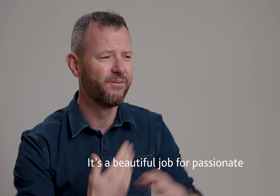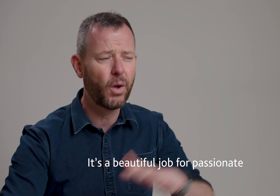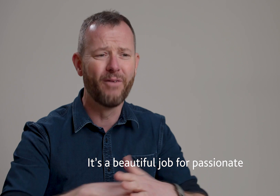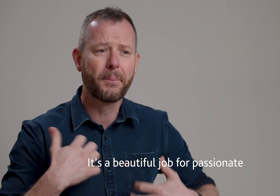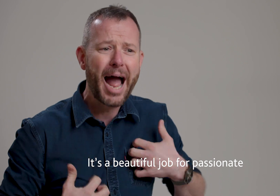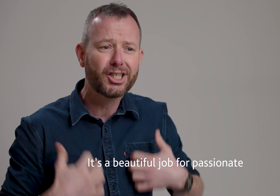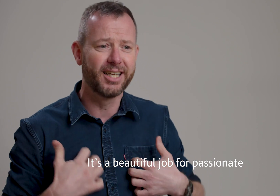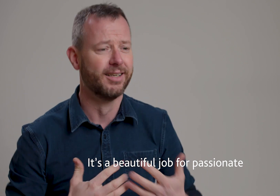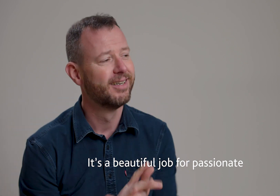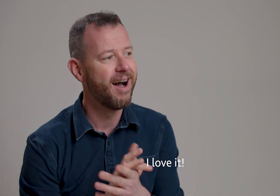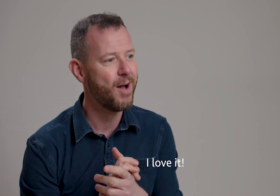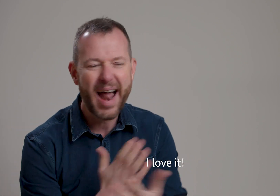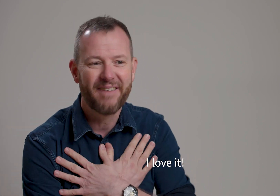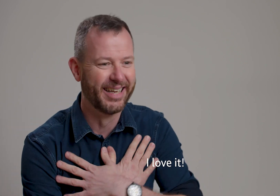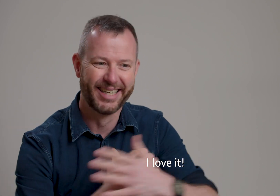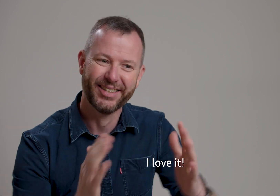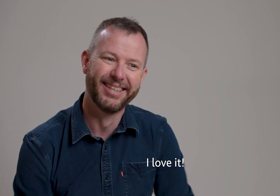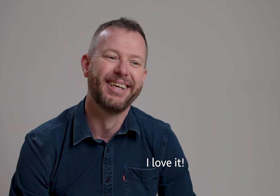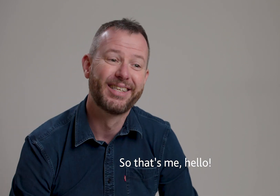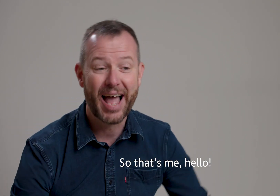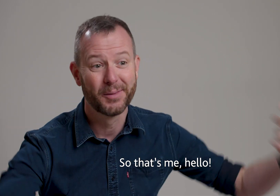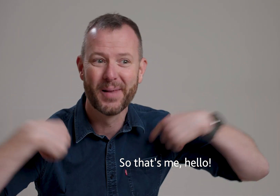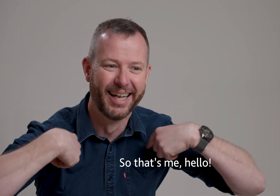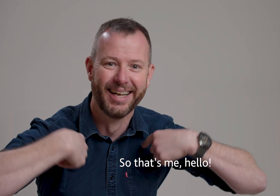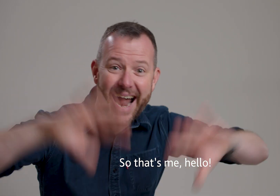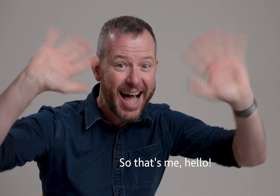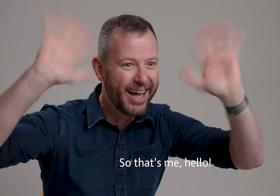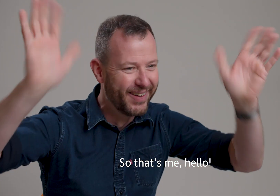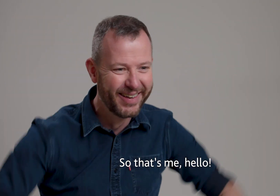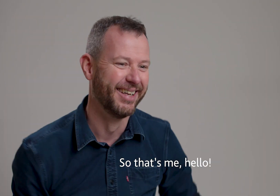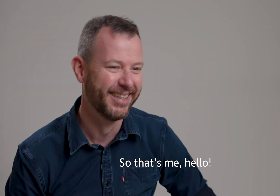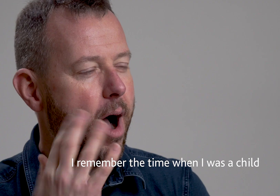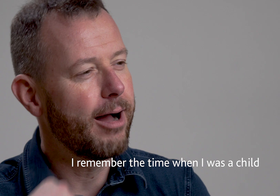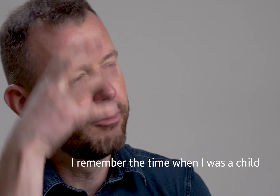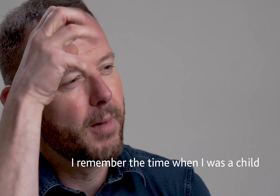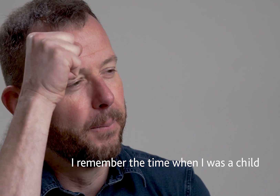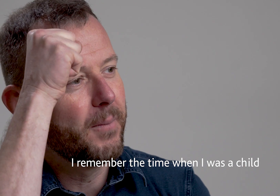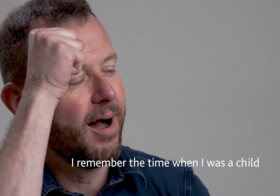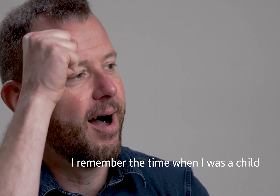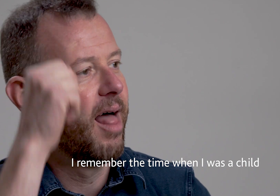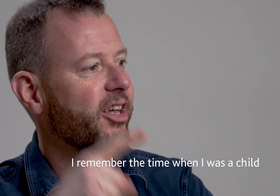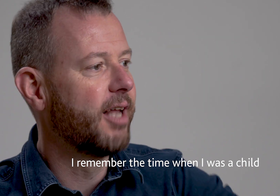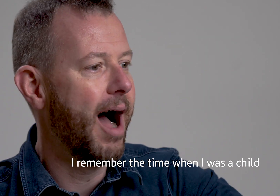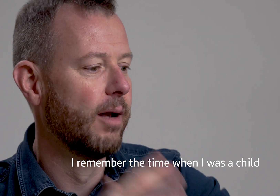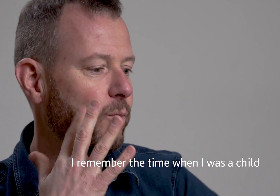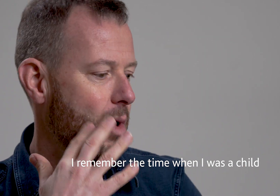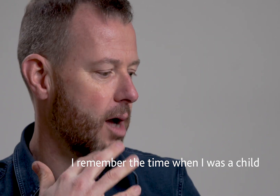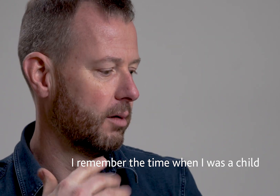full package. I love it. The back, no, hello. I remember the time where